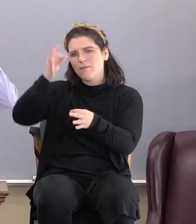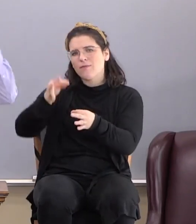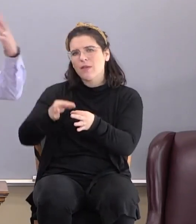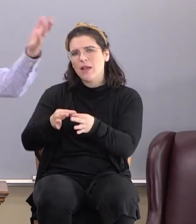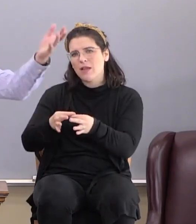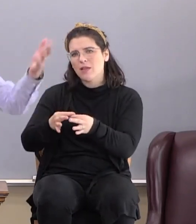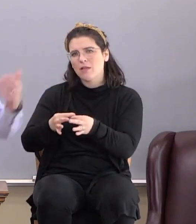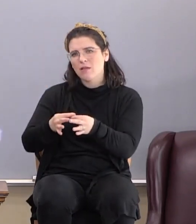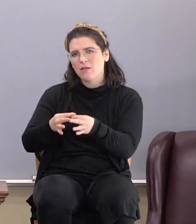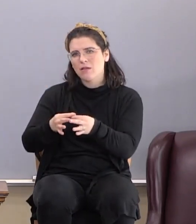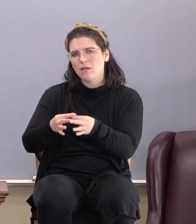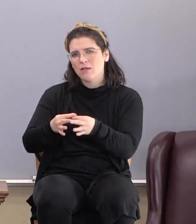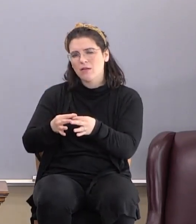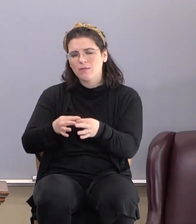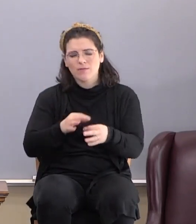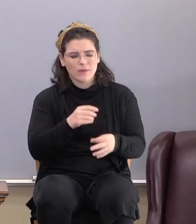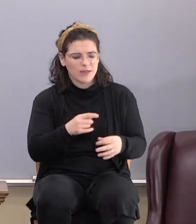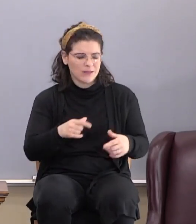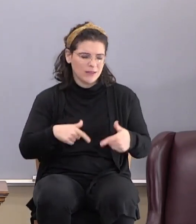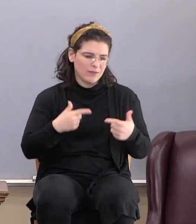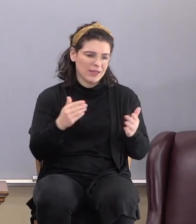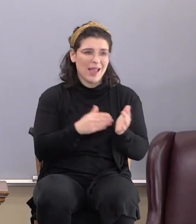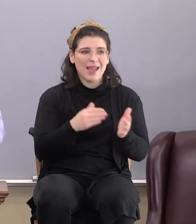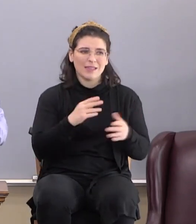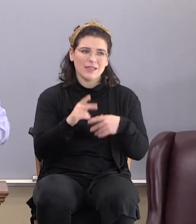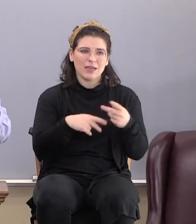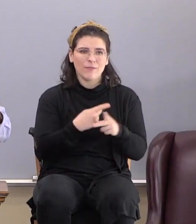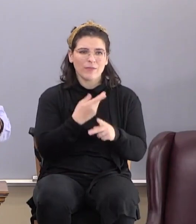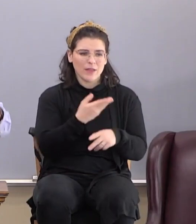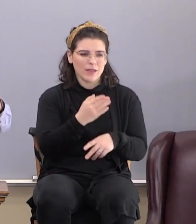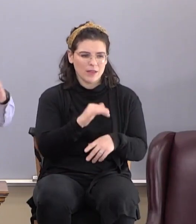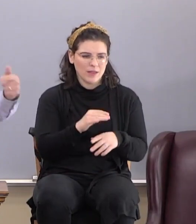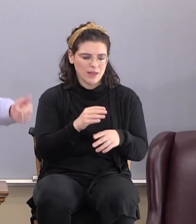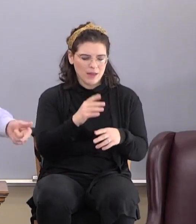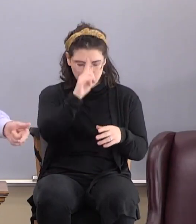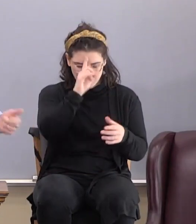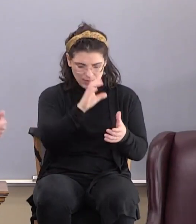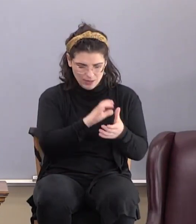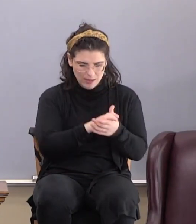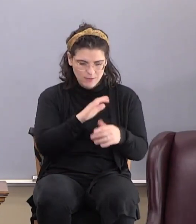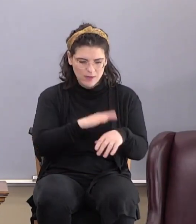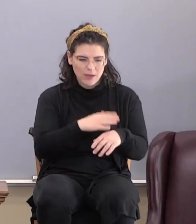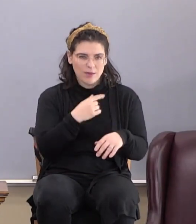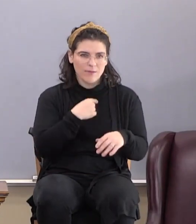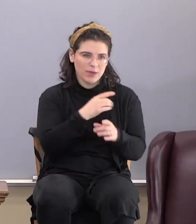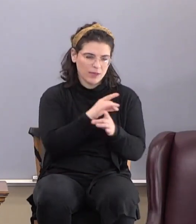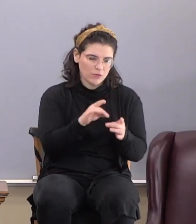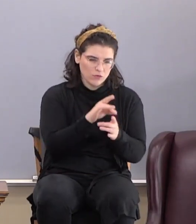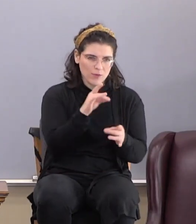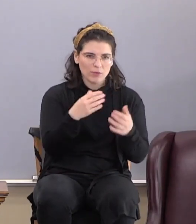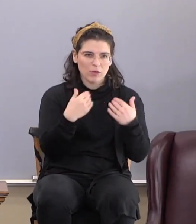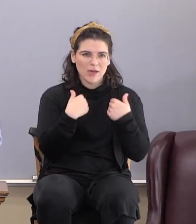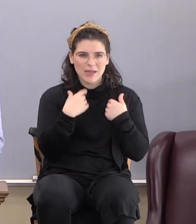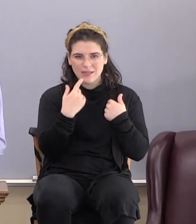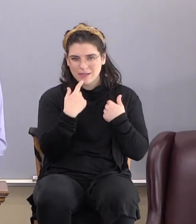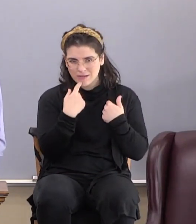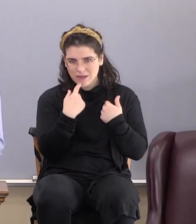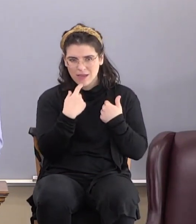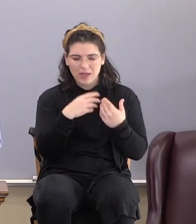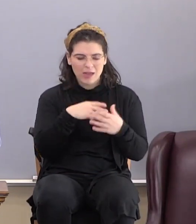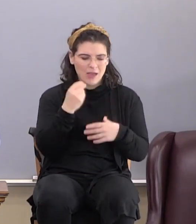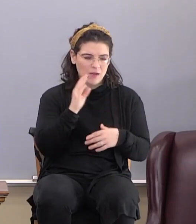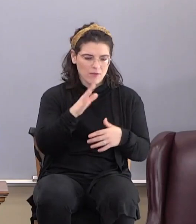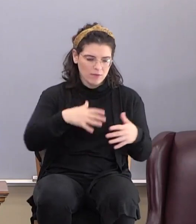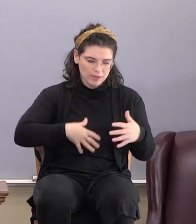He's the living, he's the antitype. Verse 38, he that believeth on me, as the scripture has said, out of